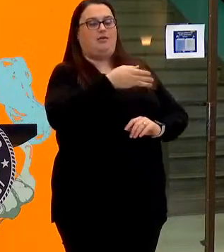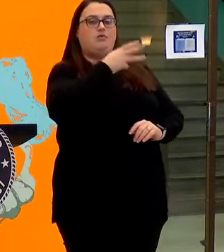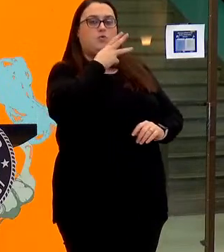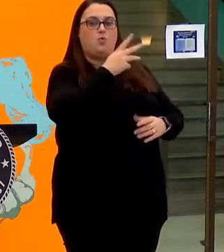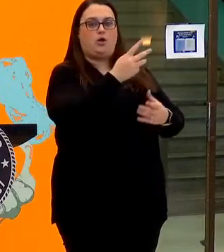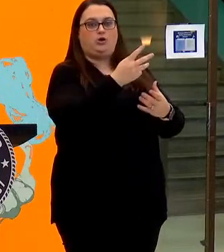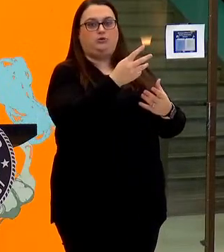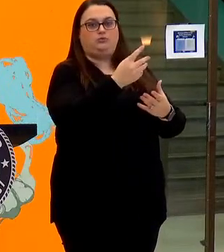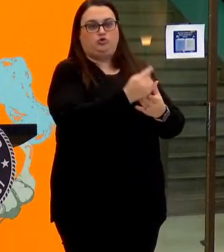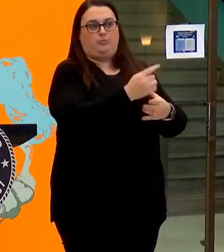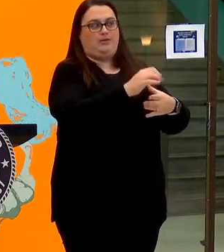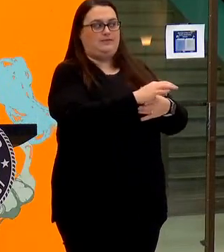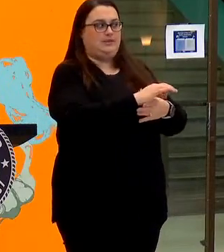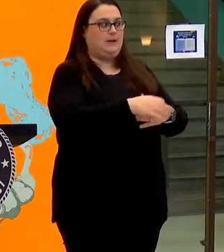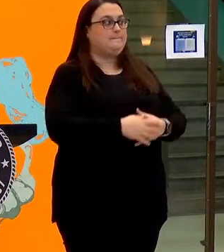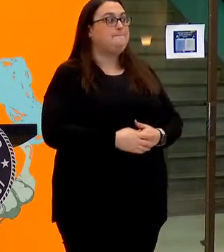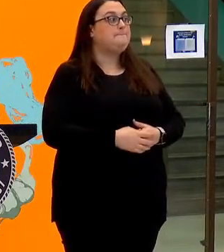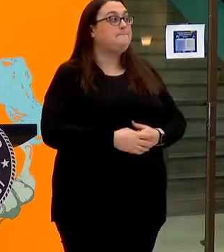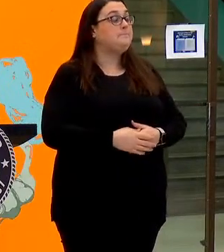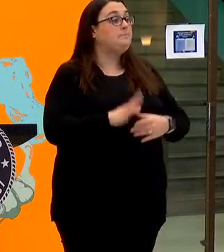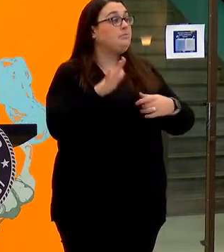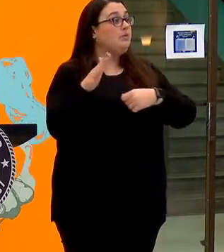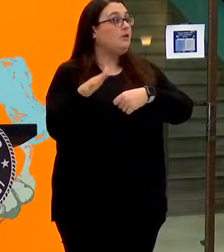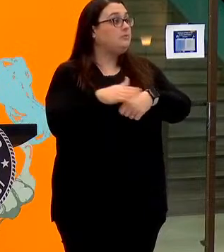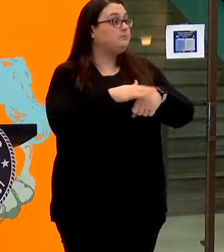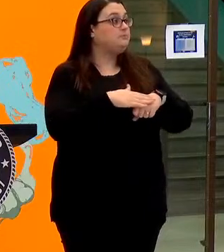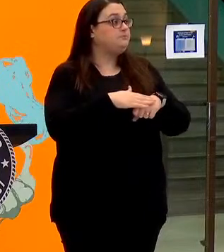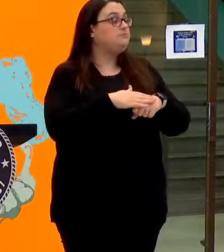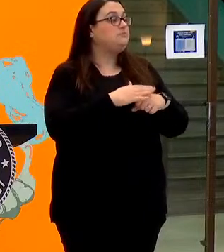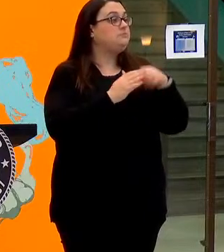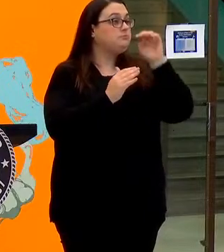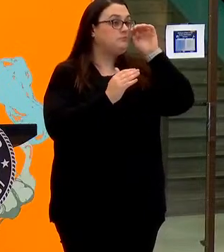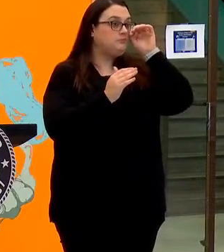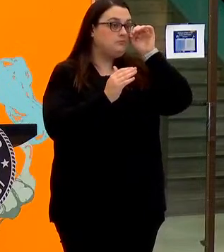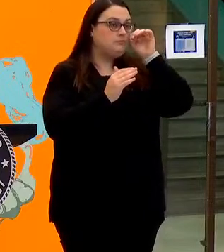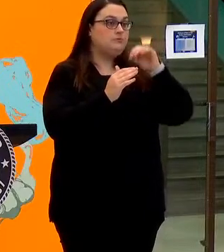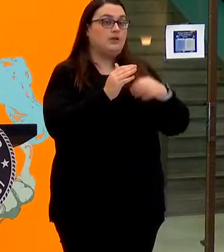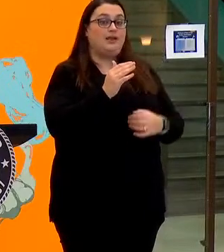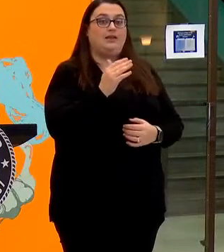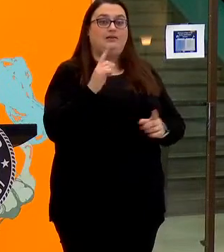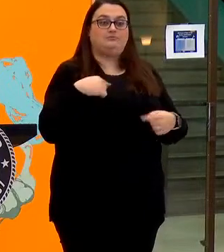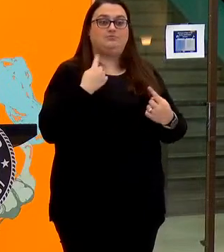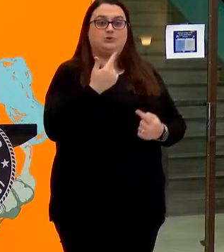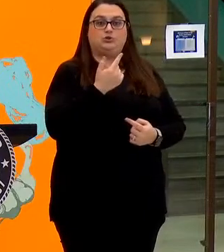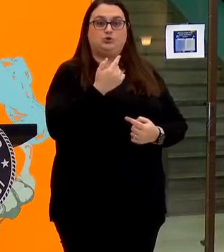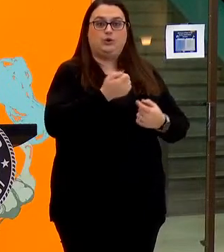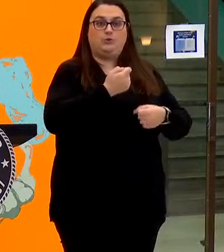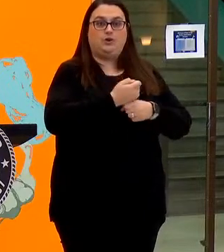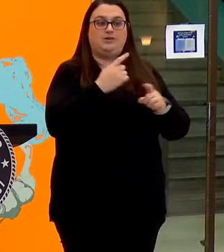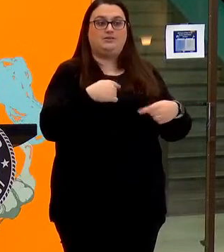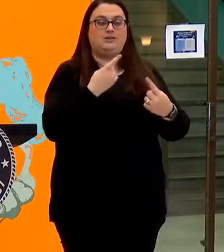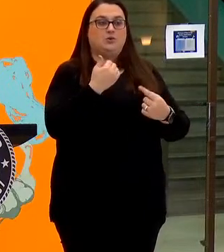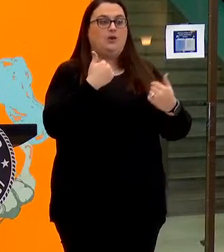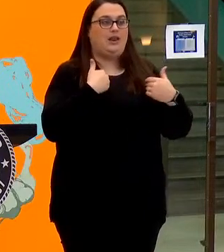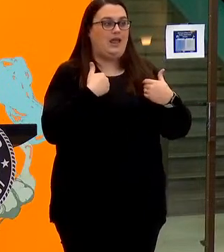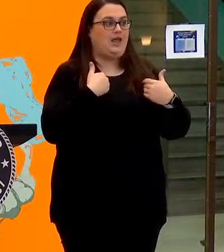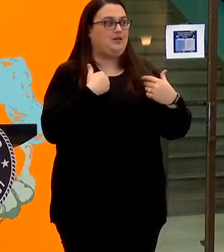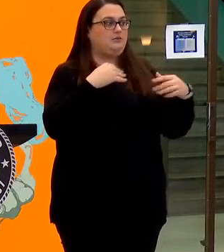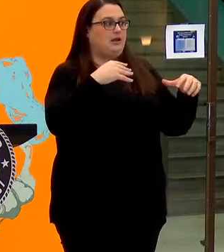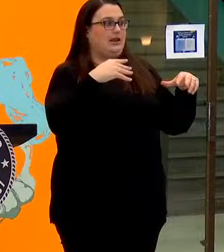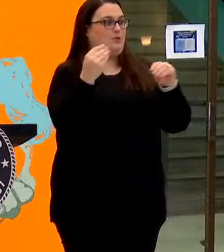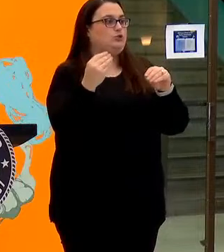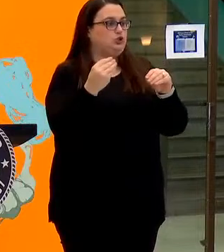plant? I'll just remind everybody that it has been 21 years since we have had an outage.